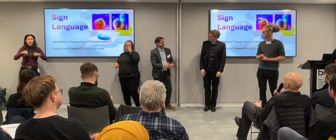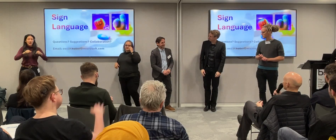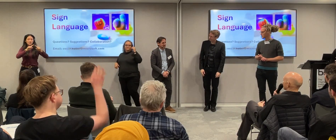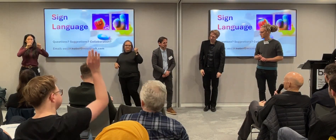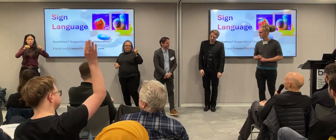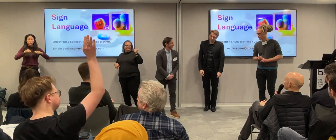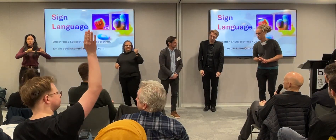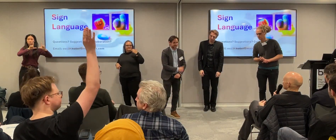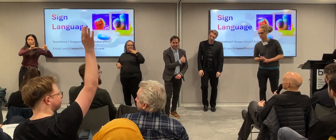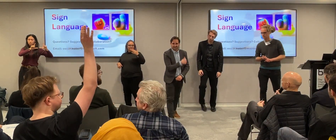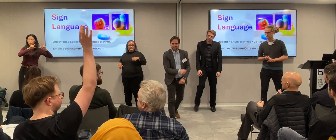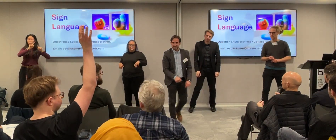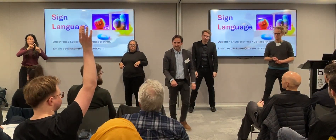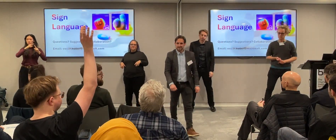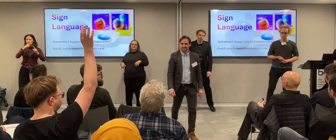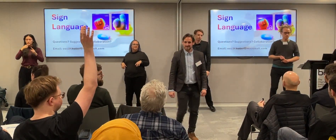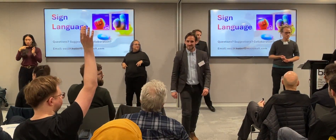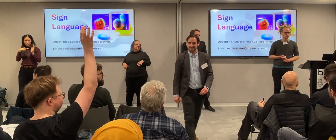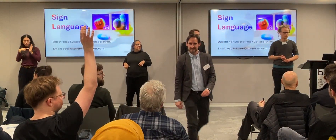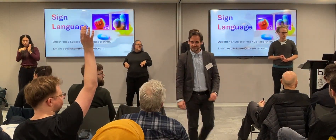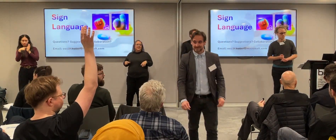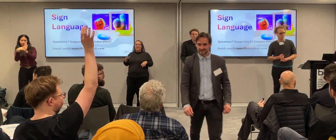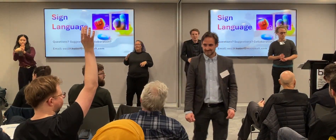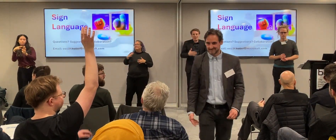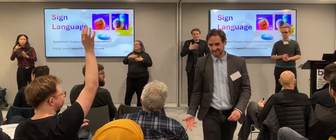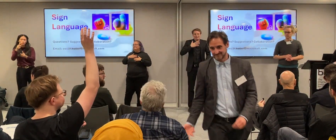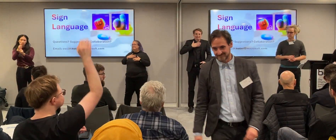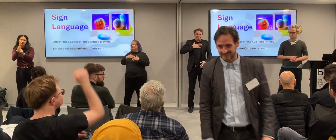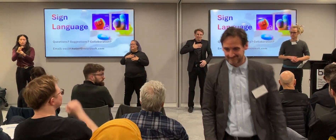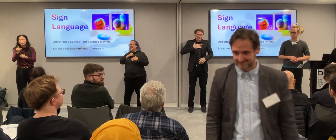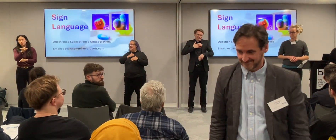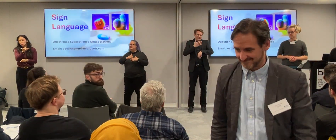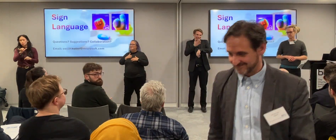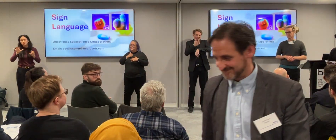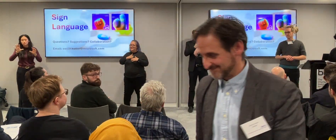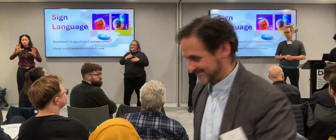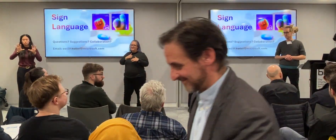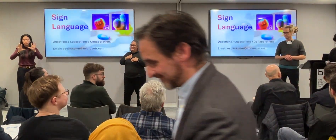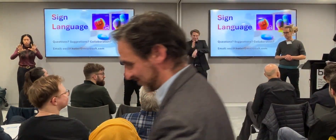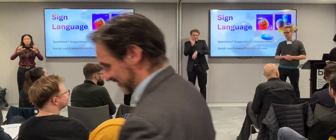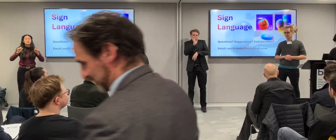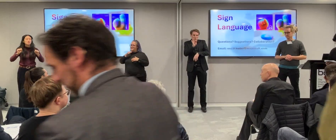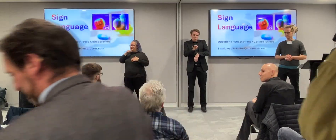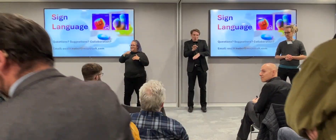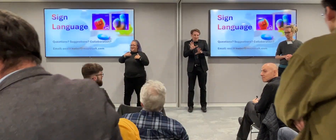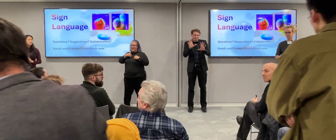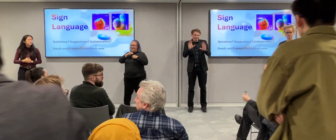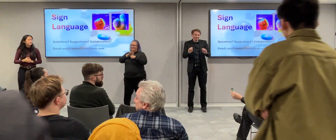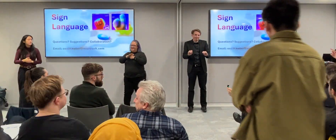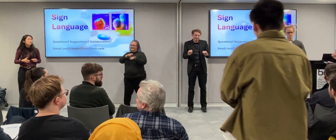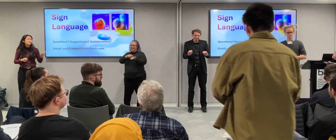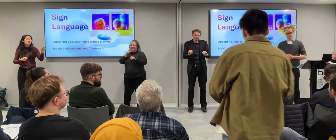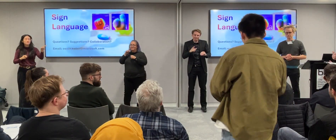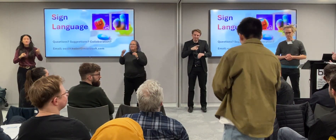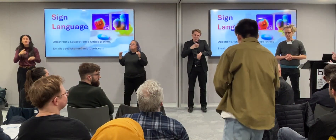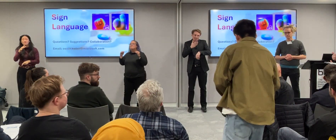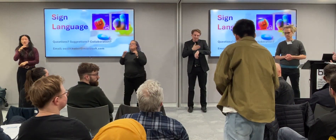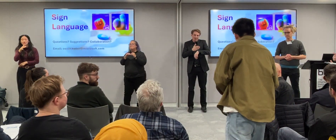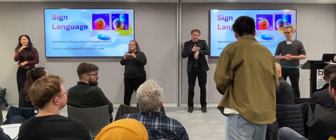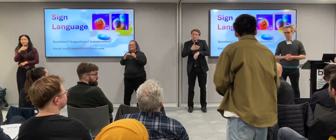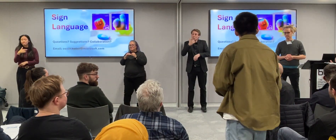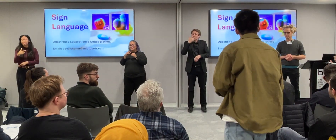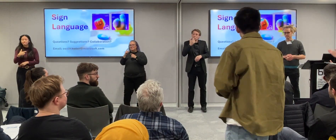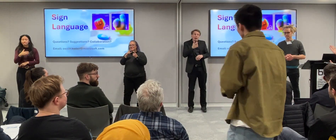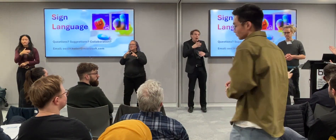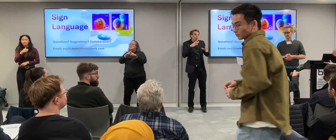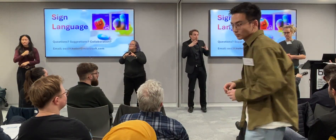Absolutely. Thank you. I'm afraid, sorry, we don't have time for any more questions. but please find Oscar in the next break, and